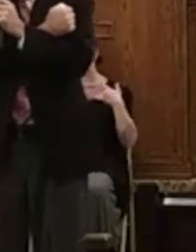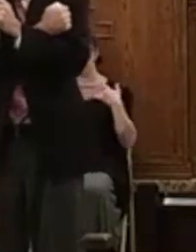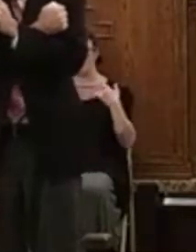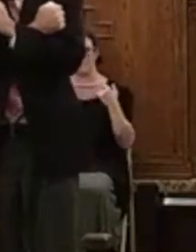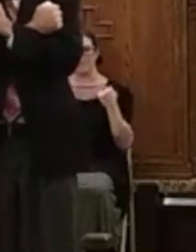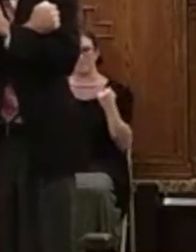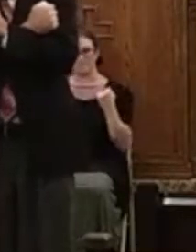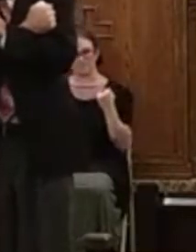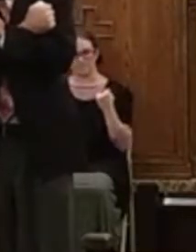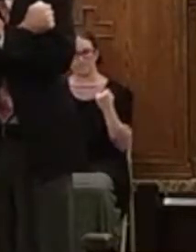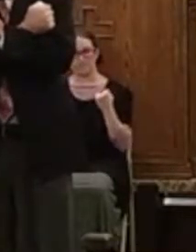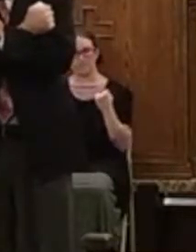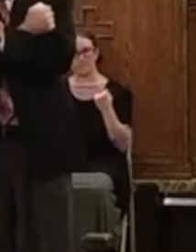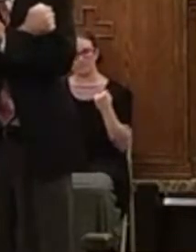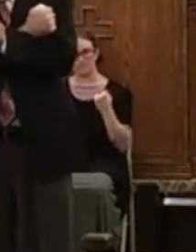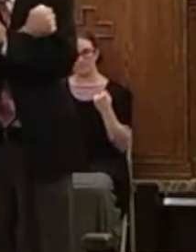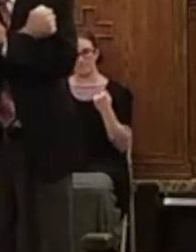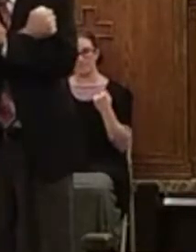Yes.